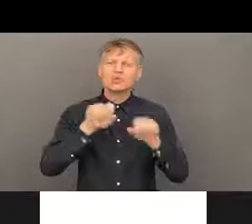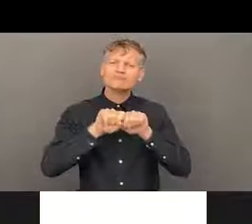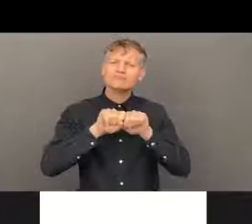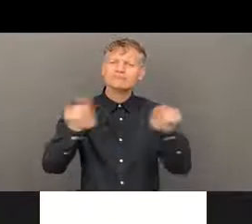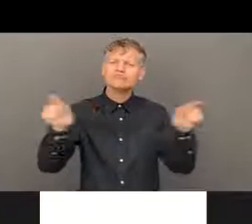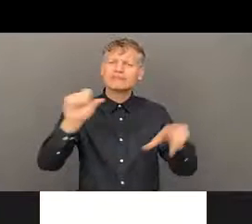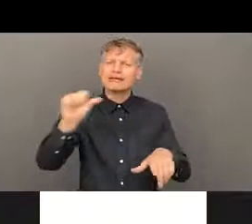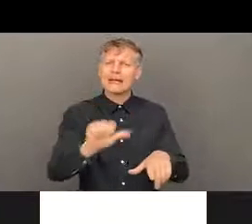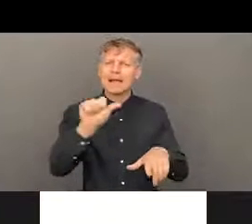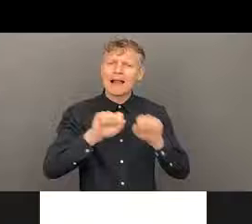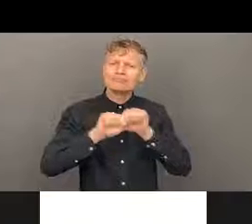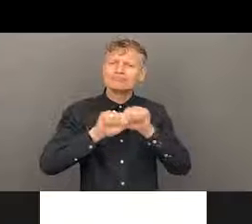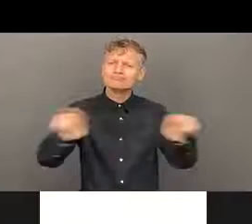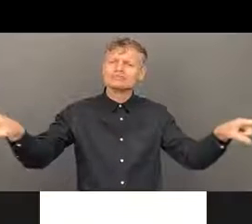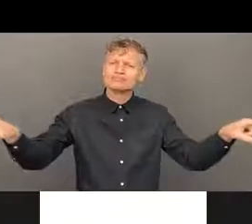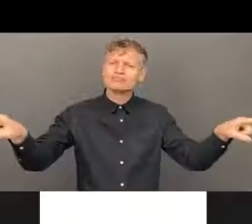Consortium.